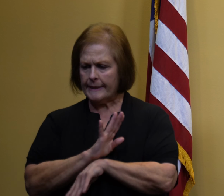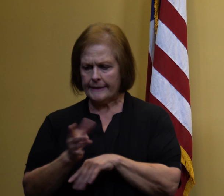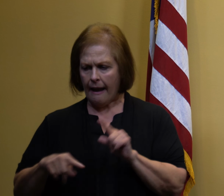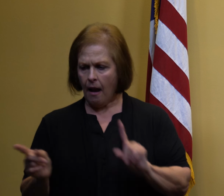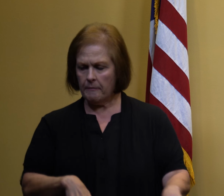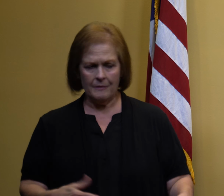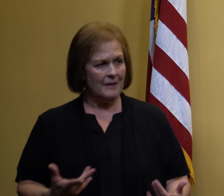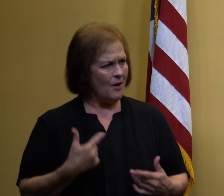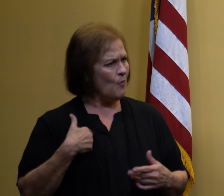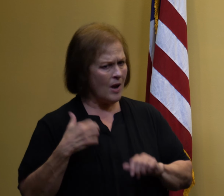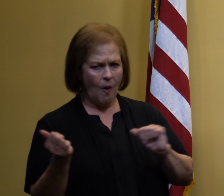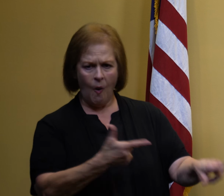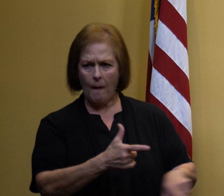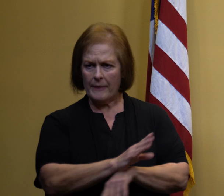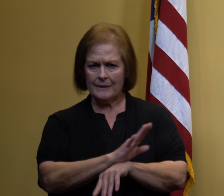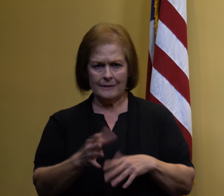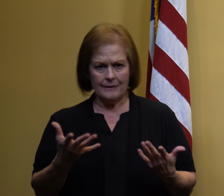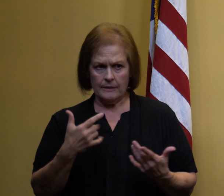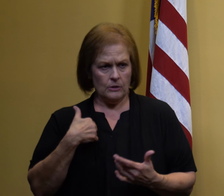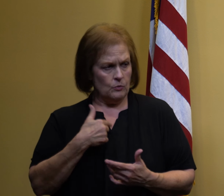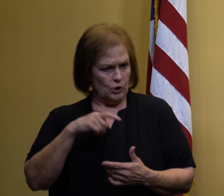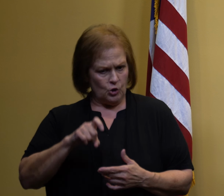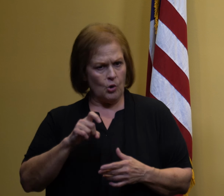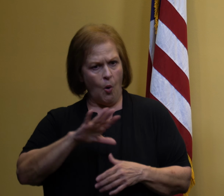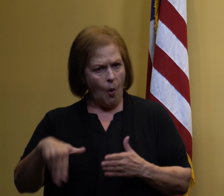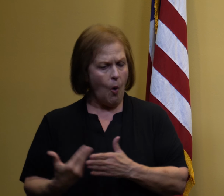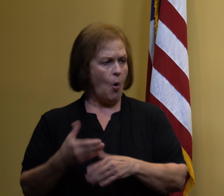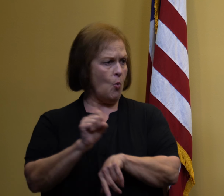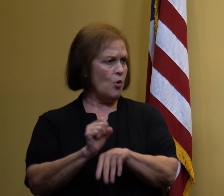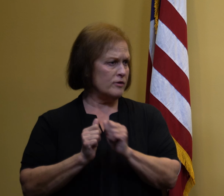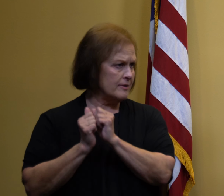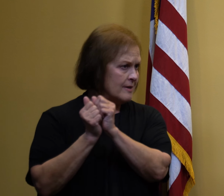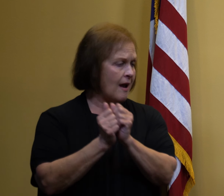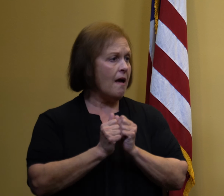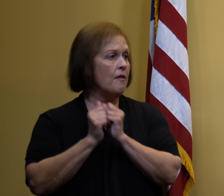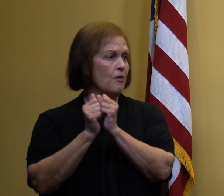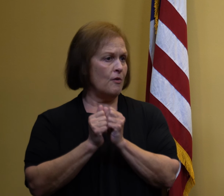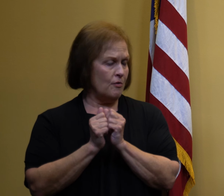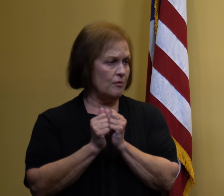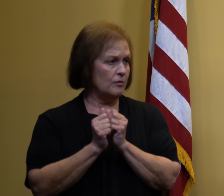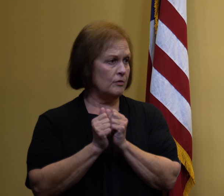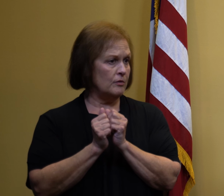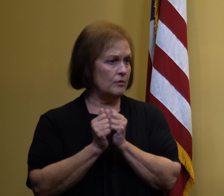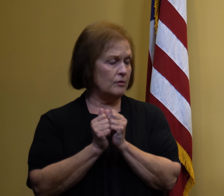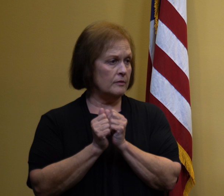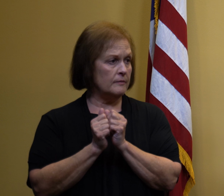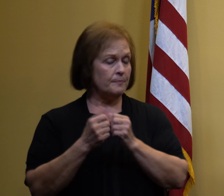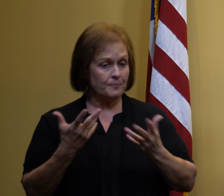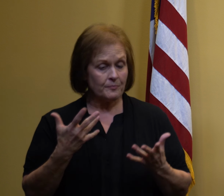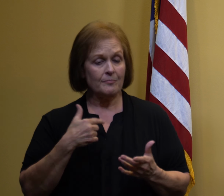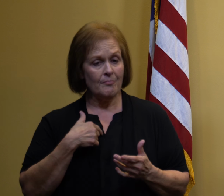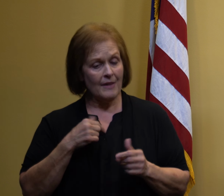day, we should be busy working on solutions collectively. And so what I will continue